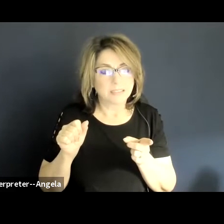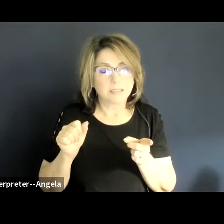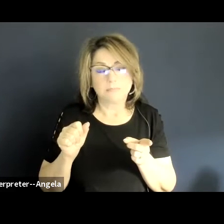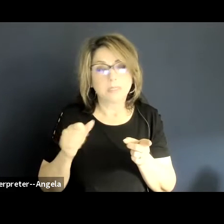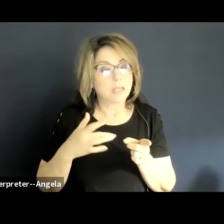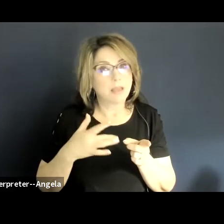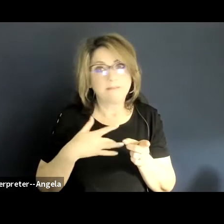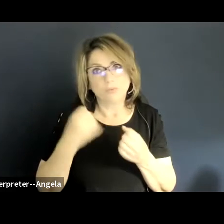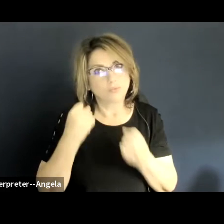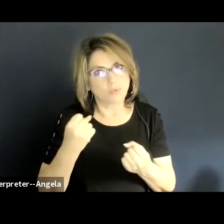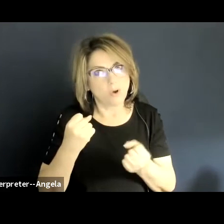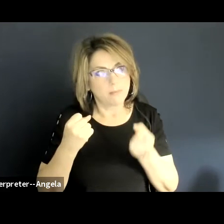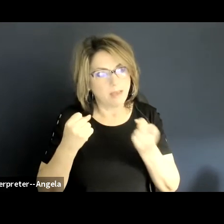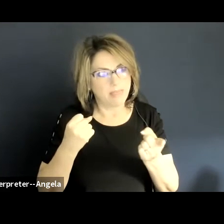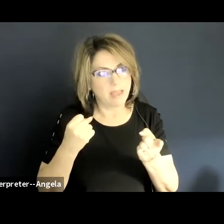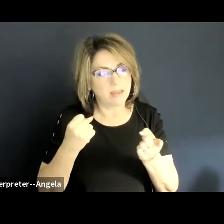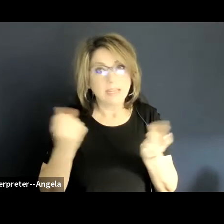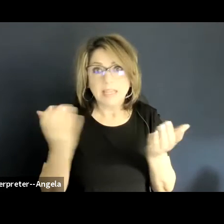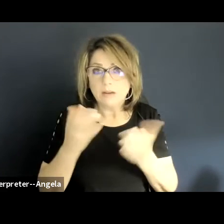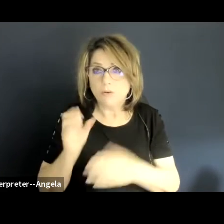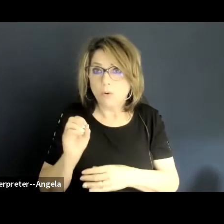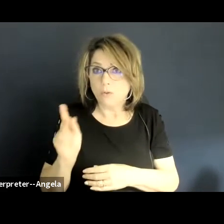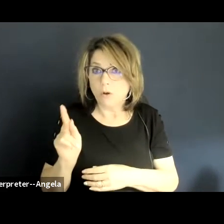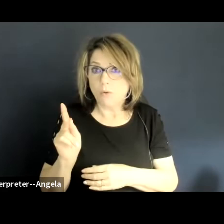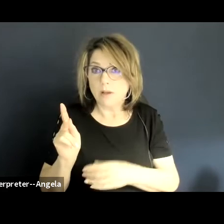strongly about here in Oklahoma.